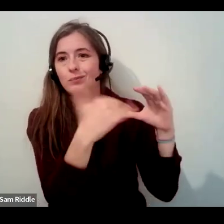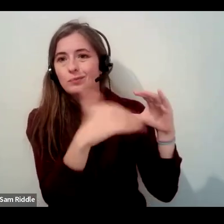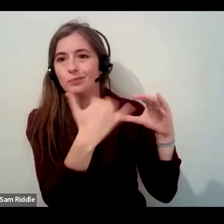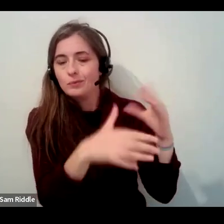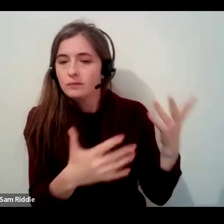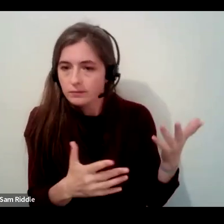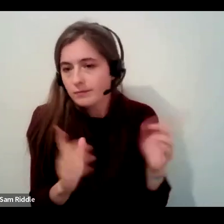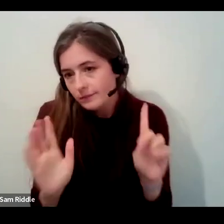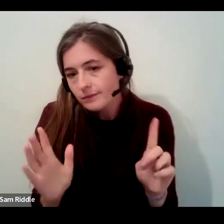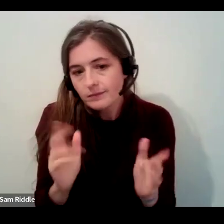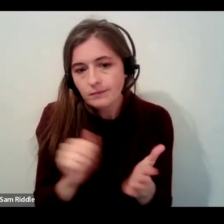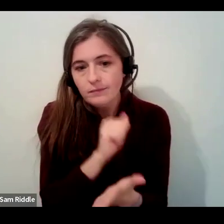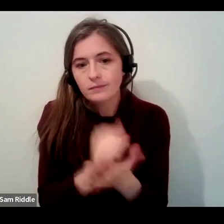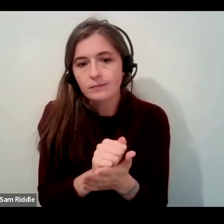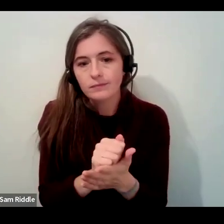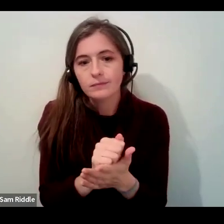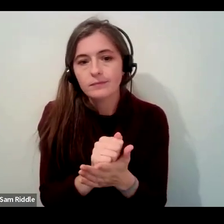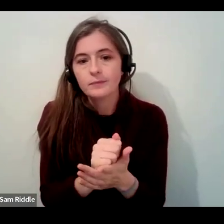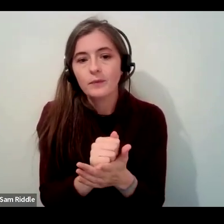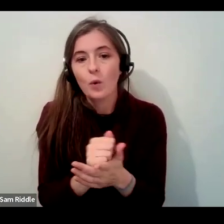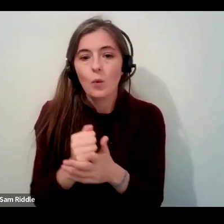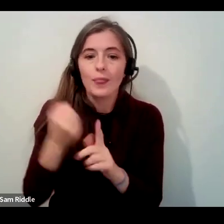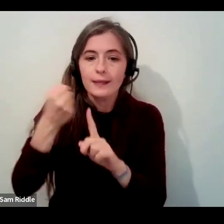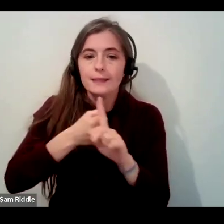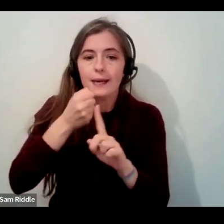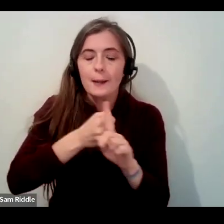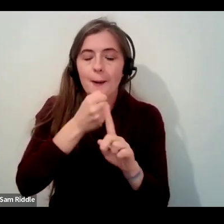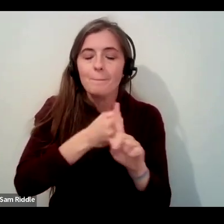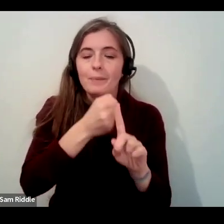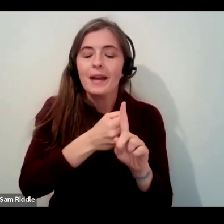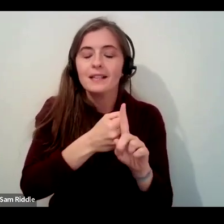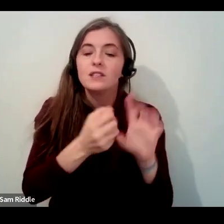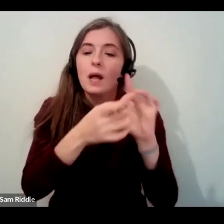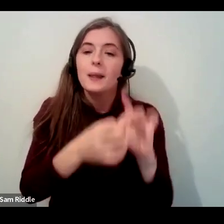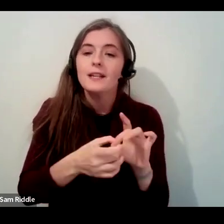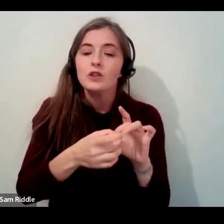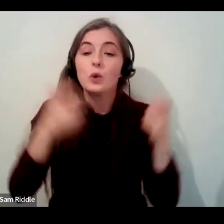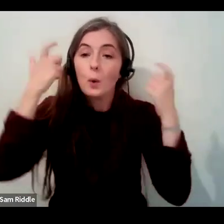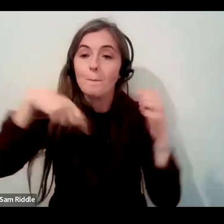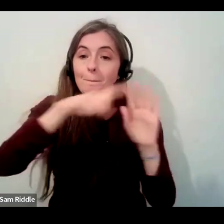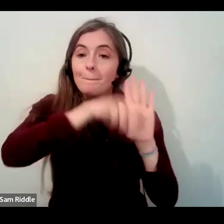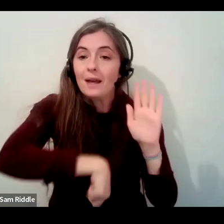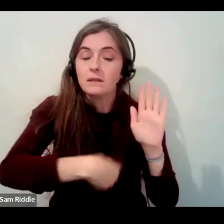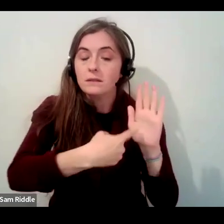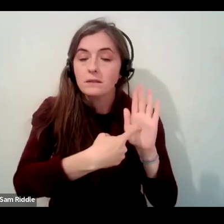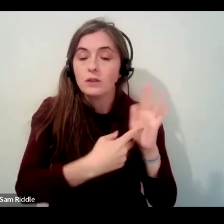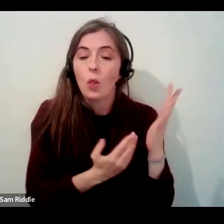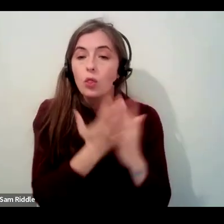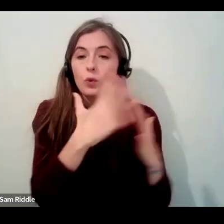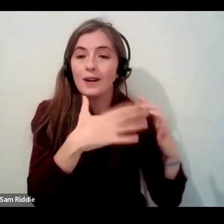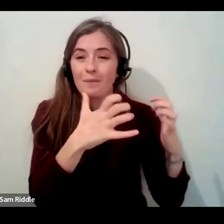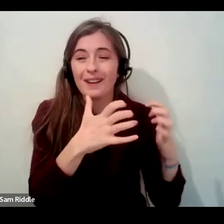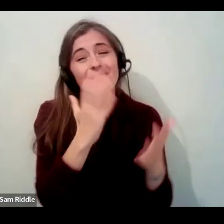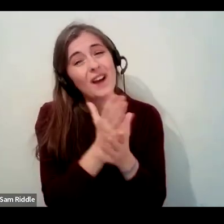as always, you know, with these campaigns around, you know, bills going through Parliament, they tend to be kind of very